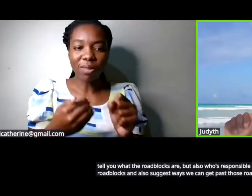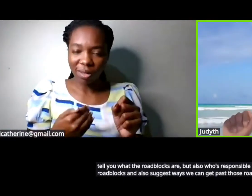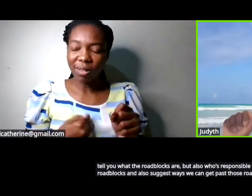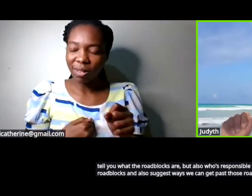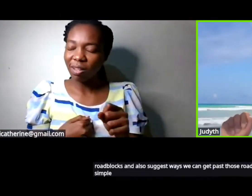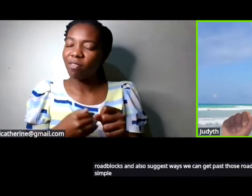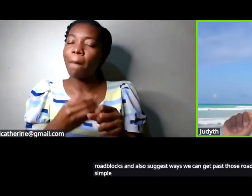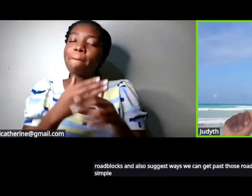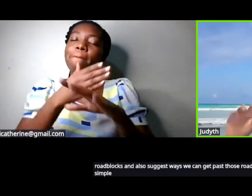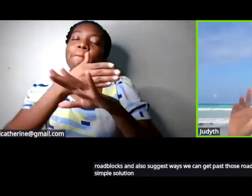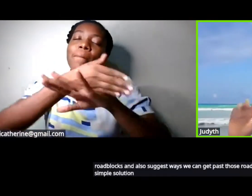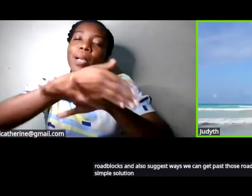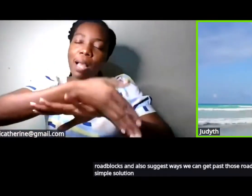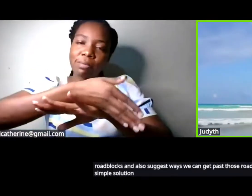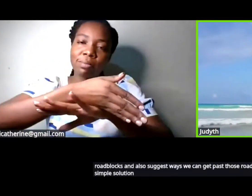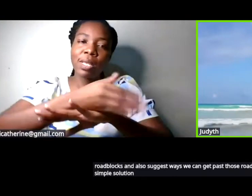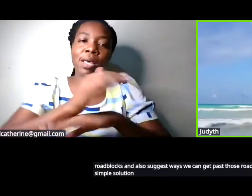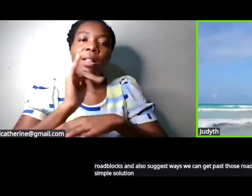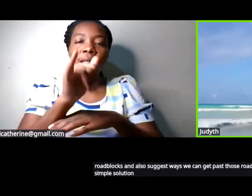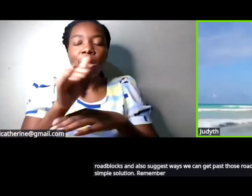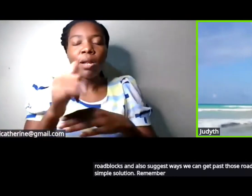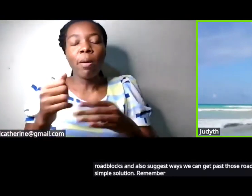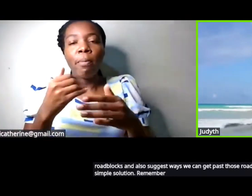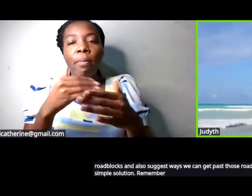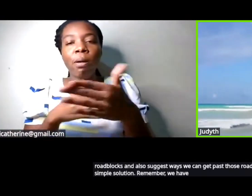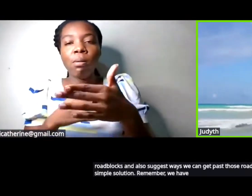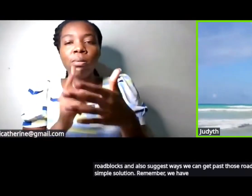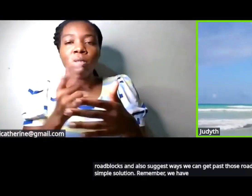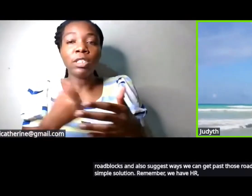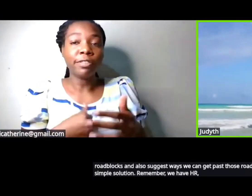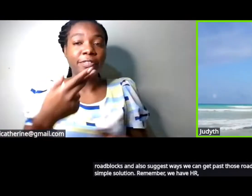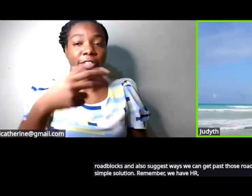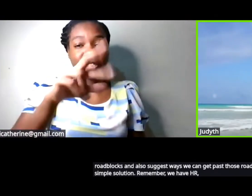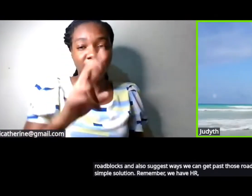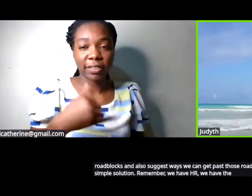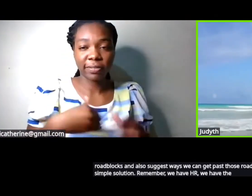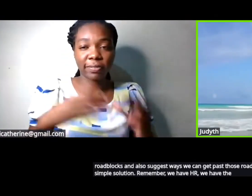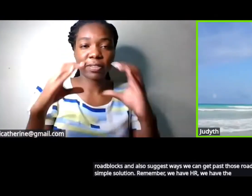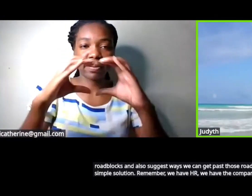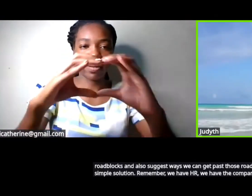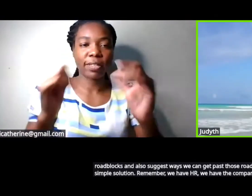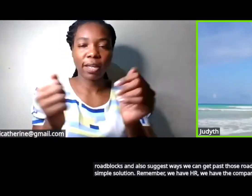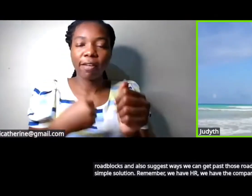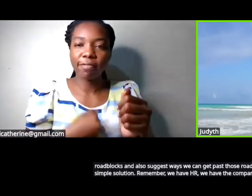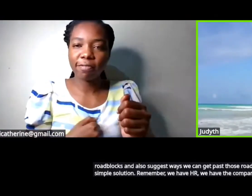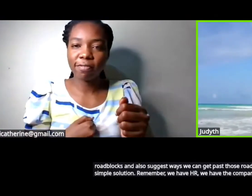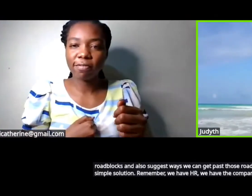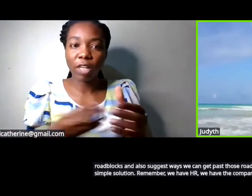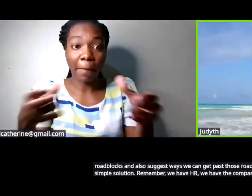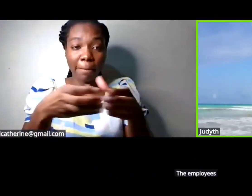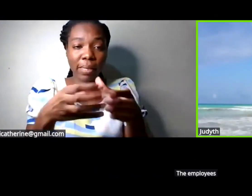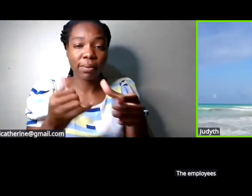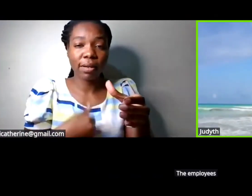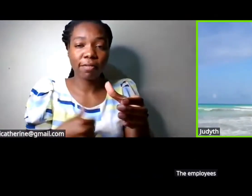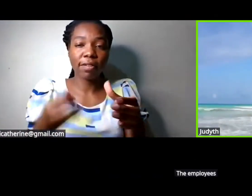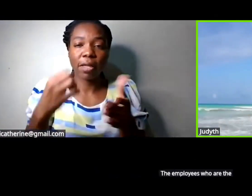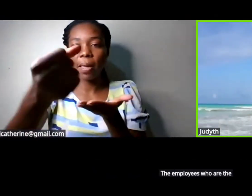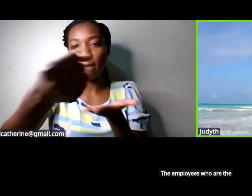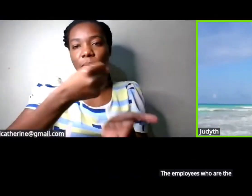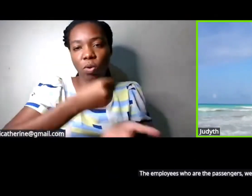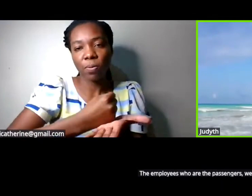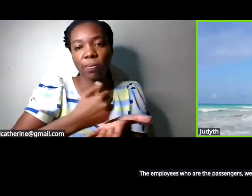solution. Remember, we have HR, we have the company, we have the employees who are the passengers, we have the